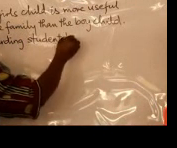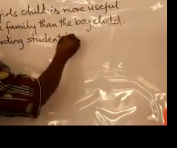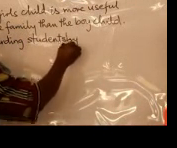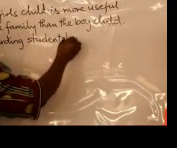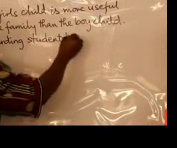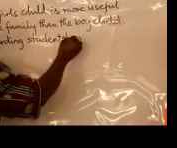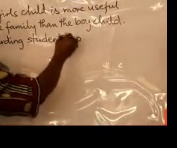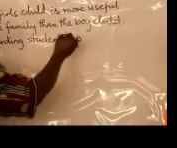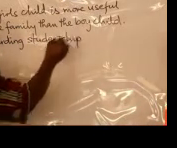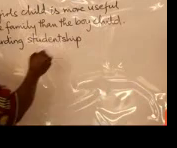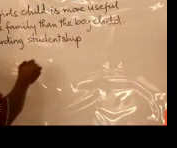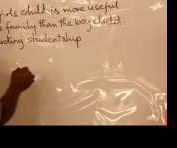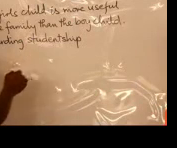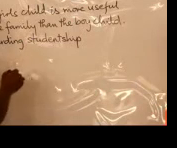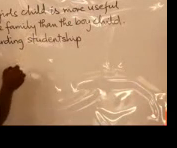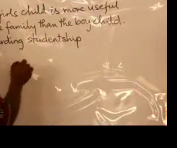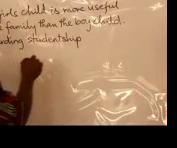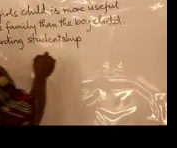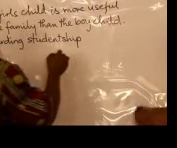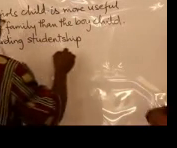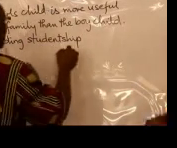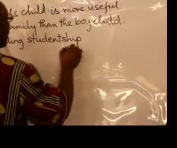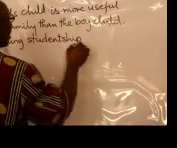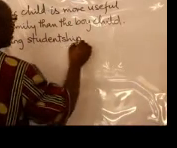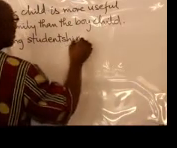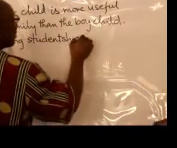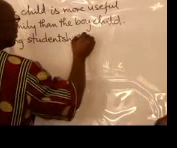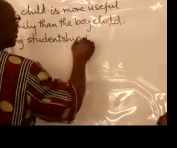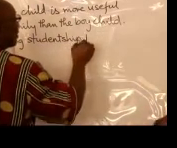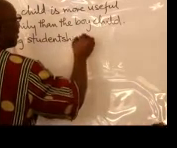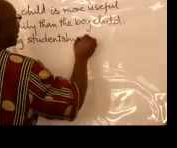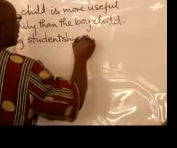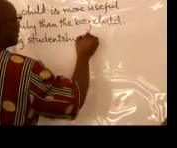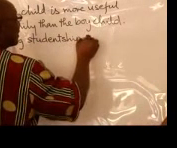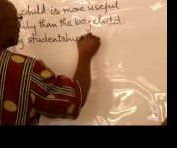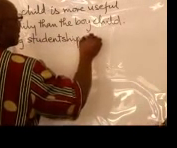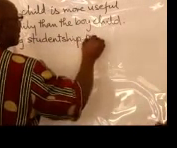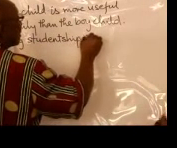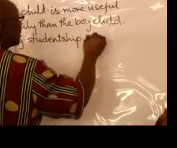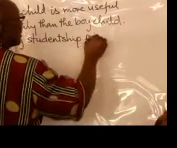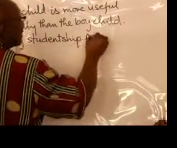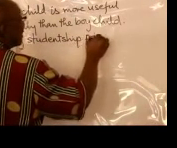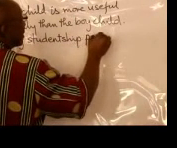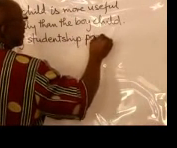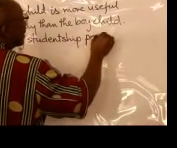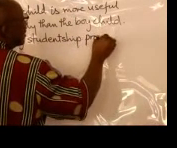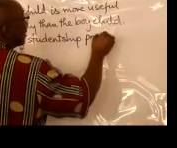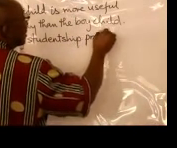promotes